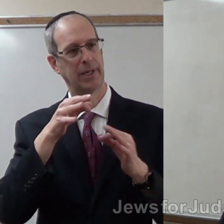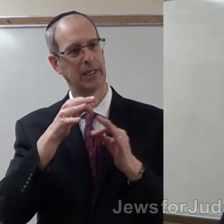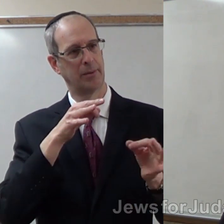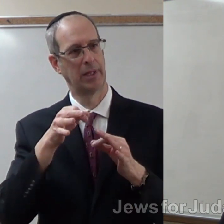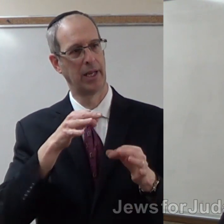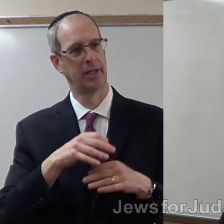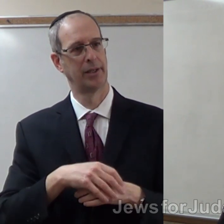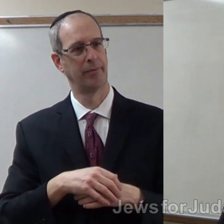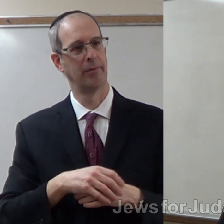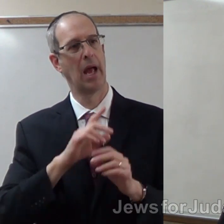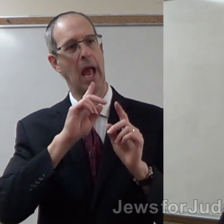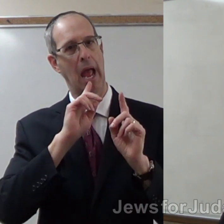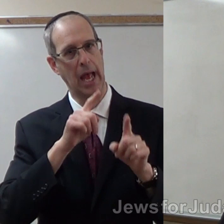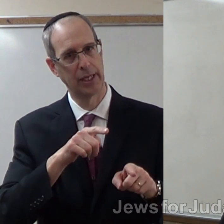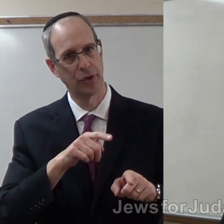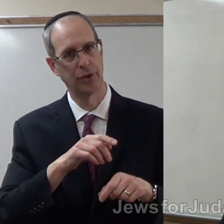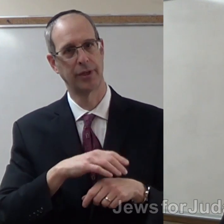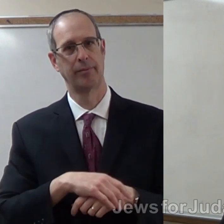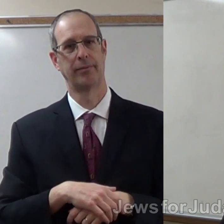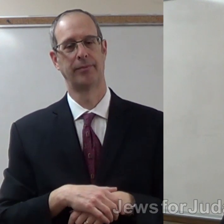explains to him, answers him.